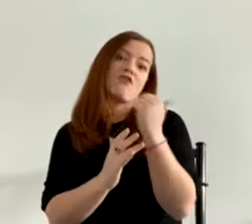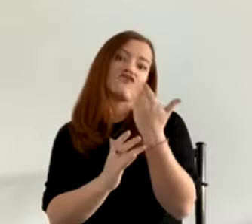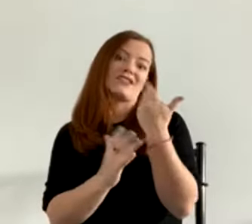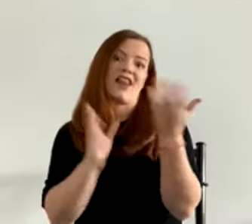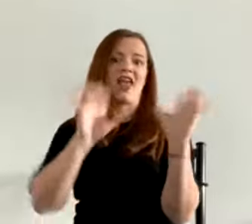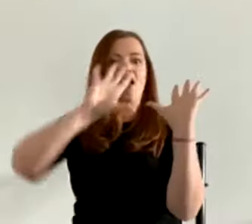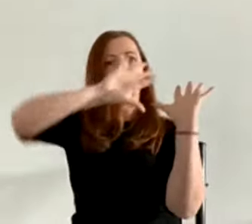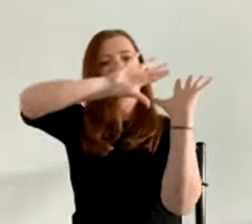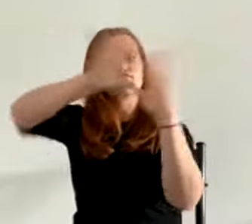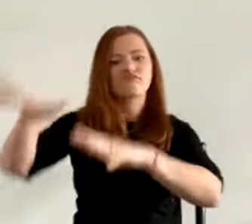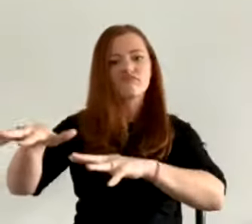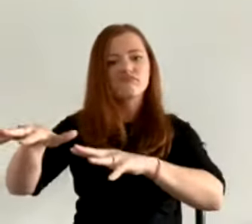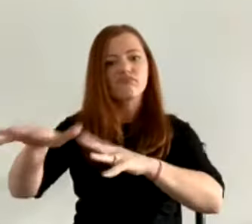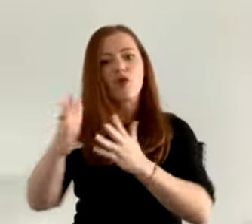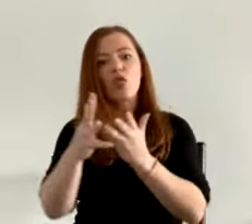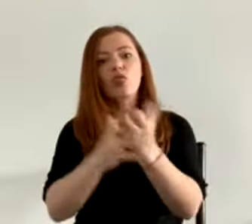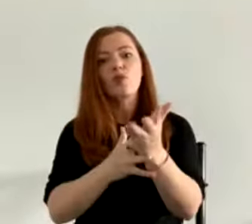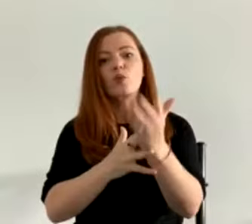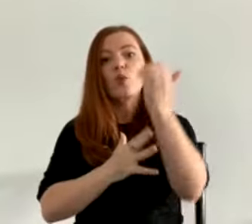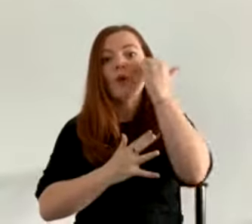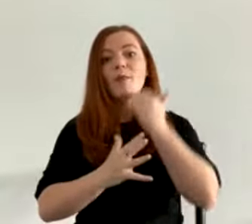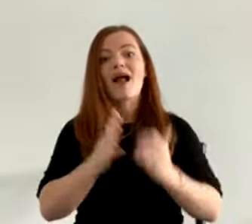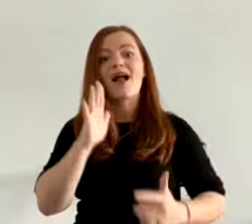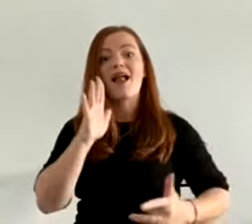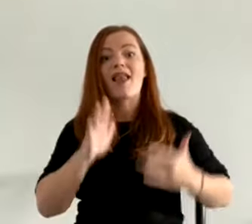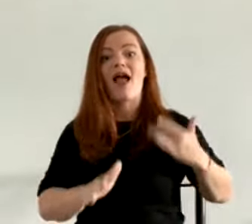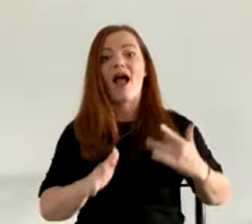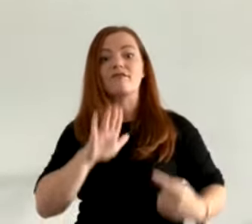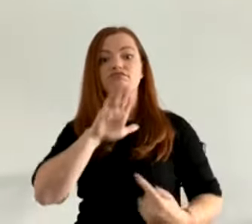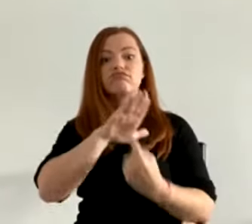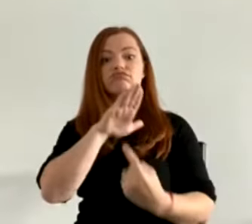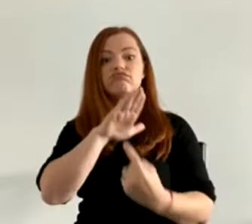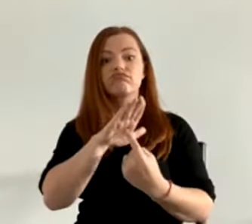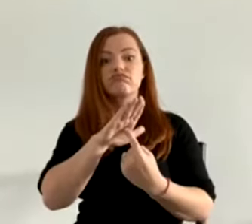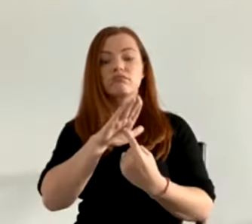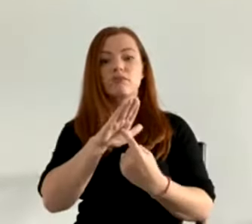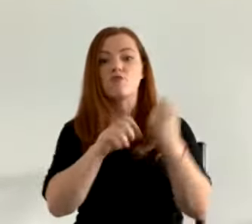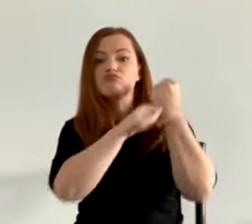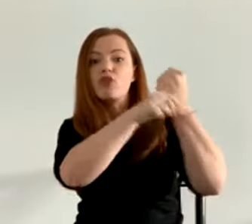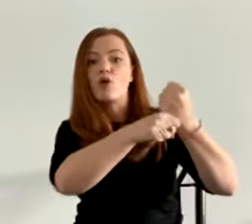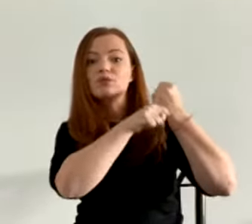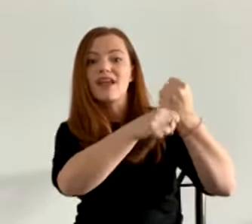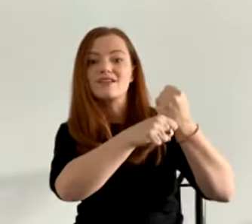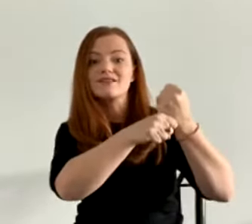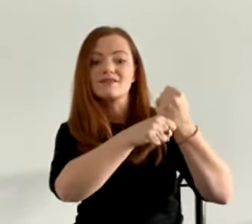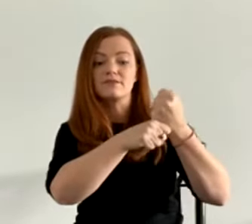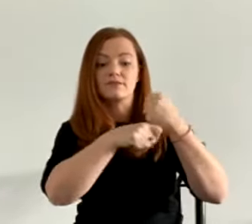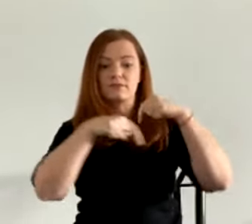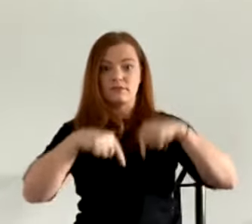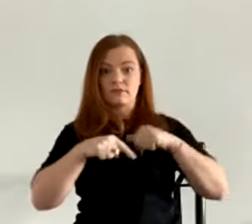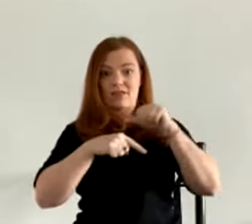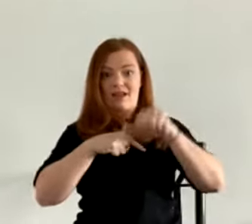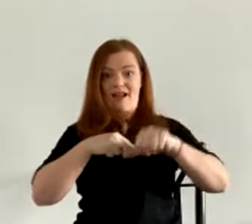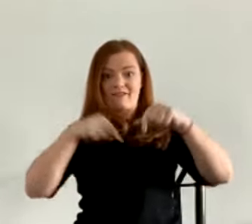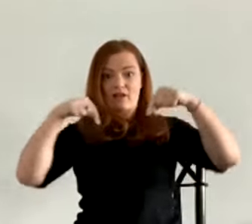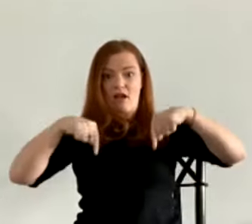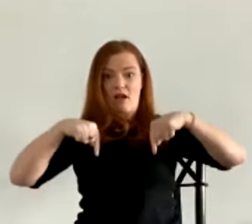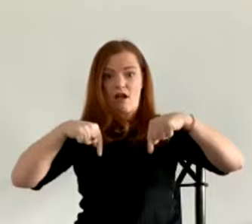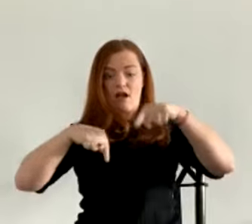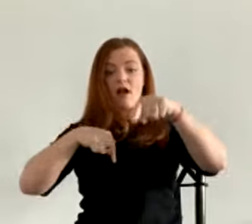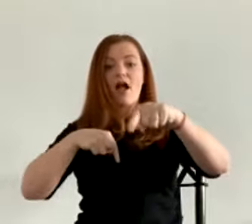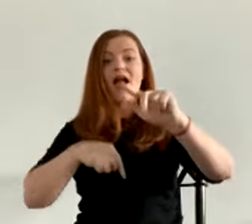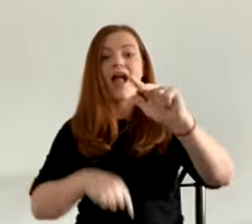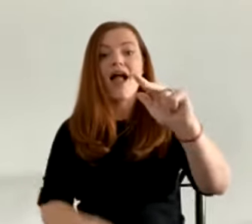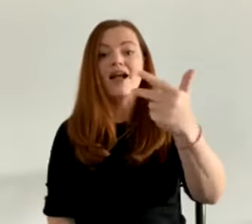Lives Matter protests. And actually also, after I finished at 8 o'clock, Dialogue Books, again, I've pinned